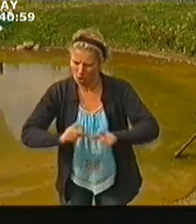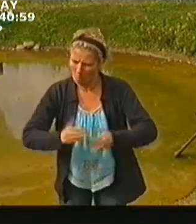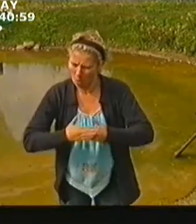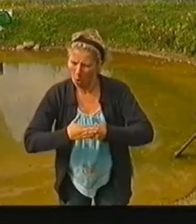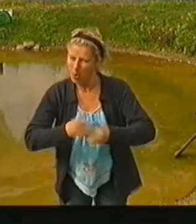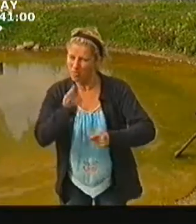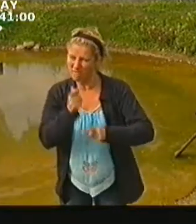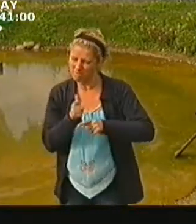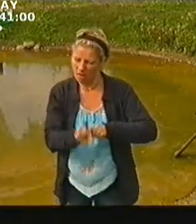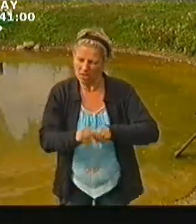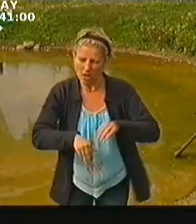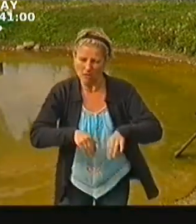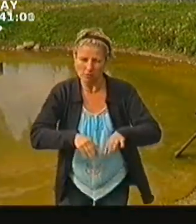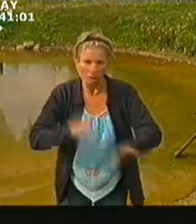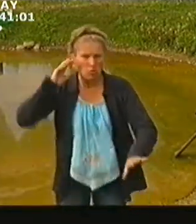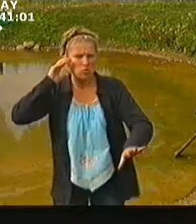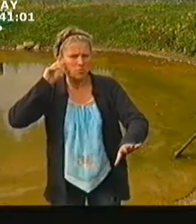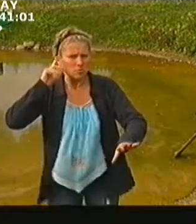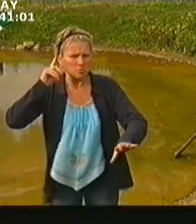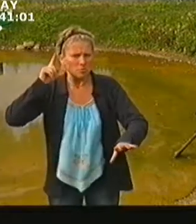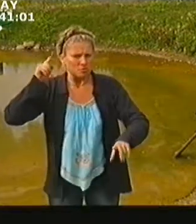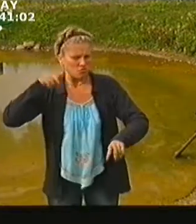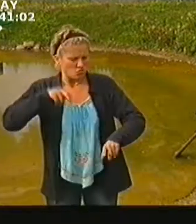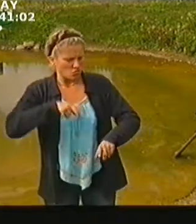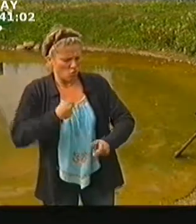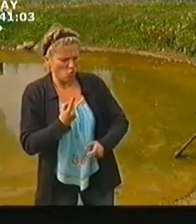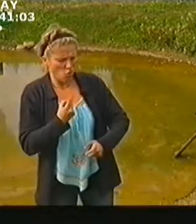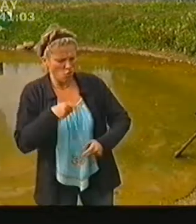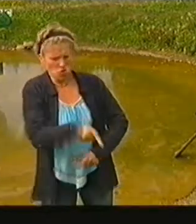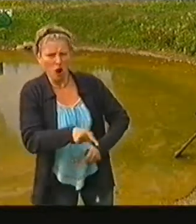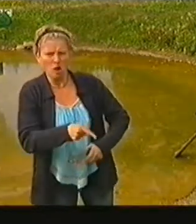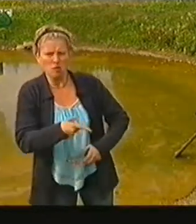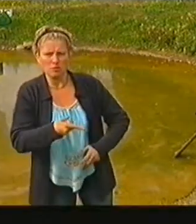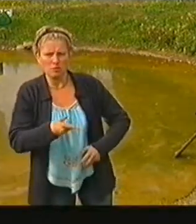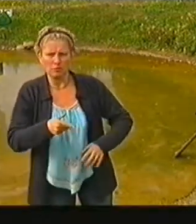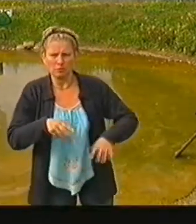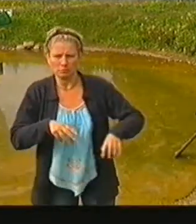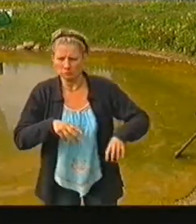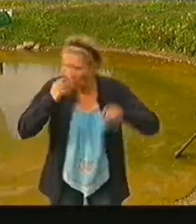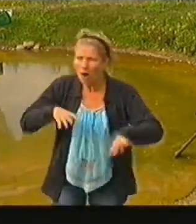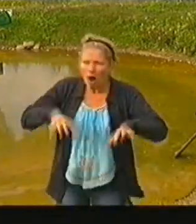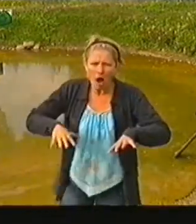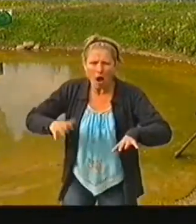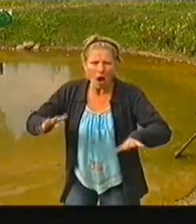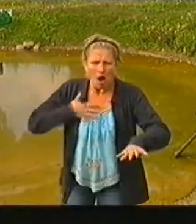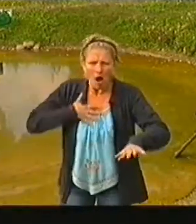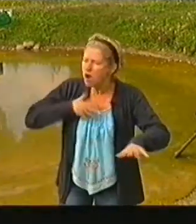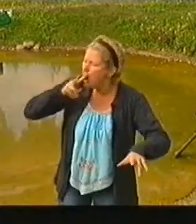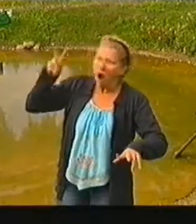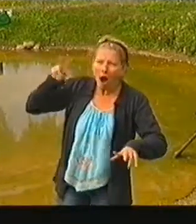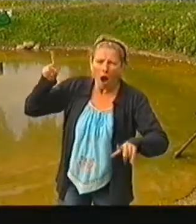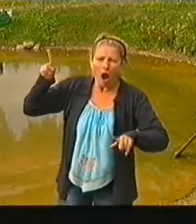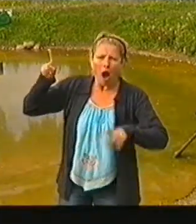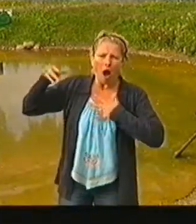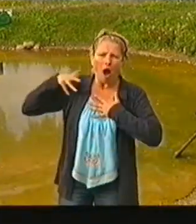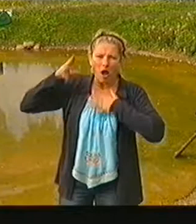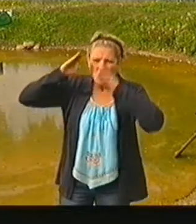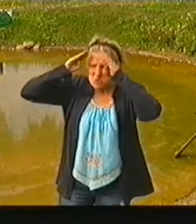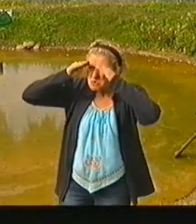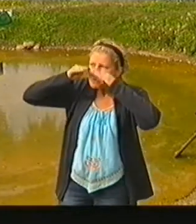"Keep digging," said Mr. Fox. All of a sudden a deep voice said, "Who goes there?" The foxes jumped. They looked up quickly, and